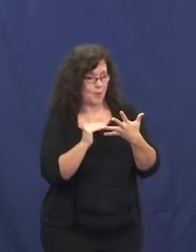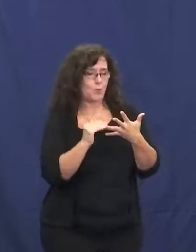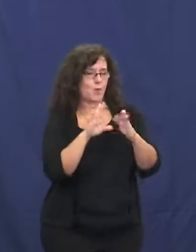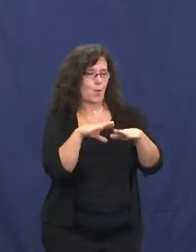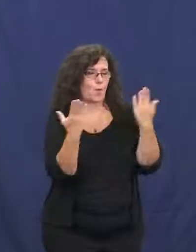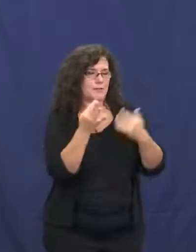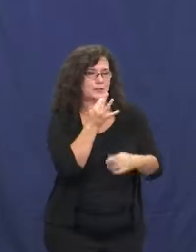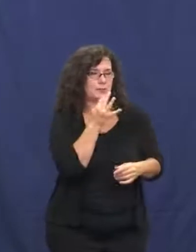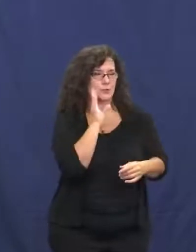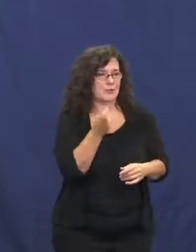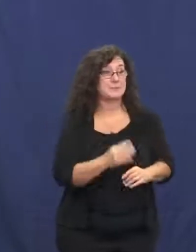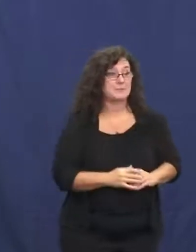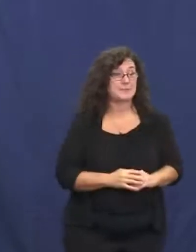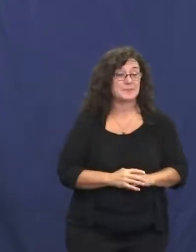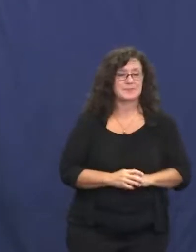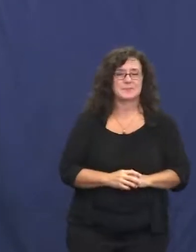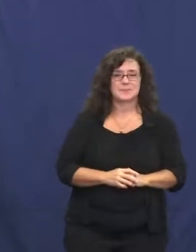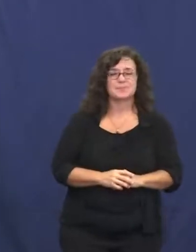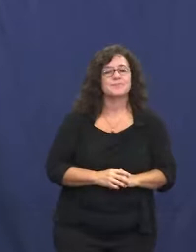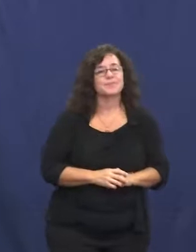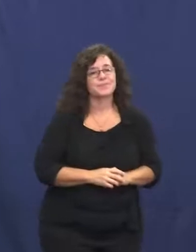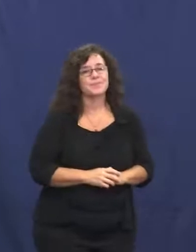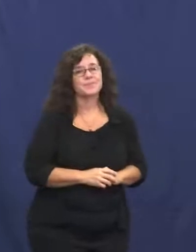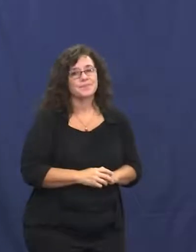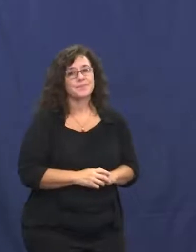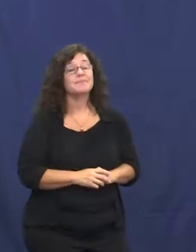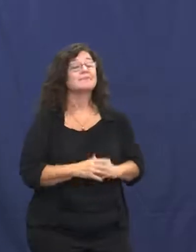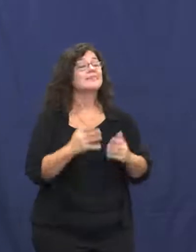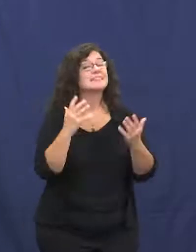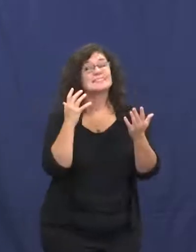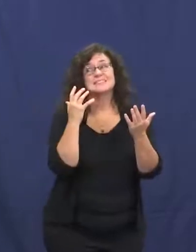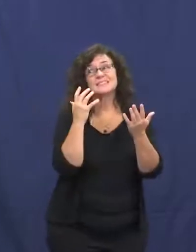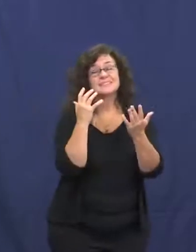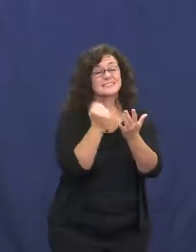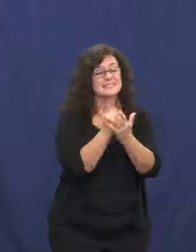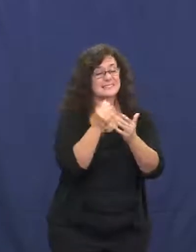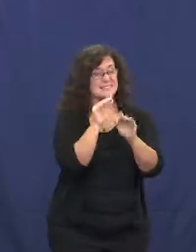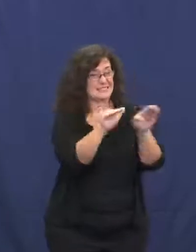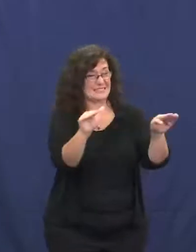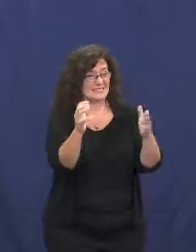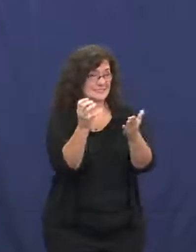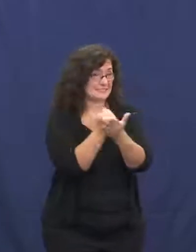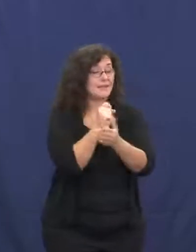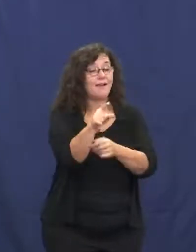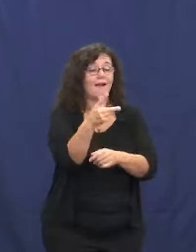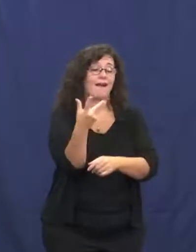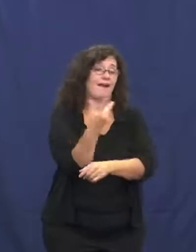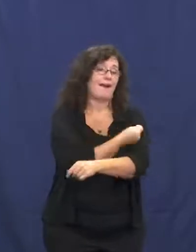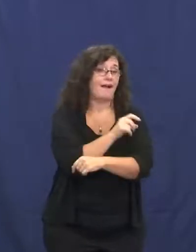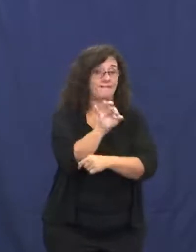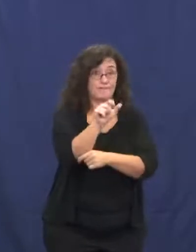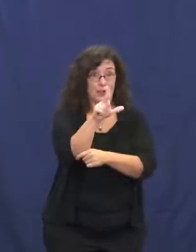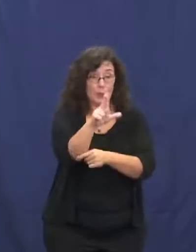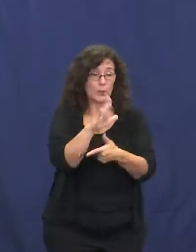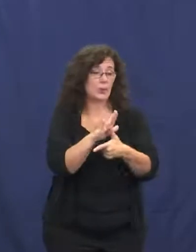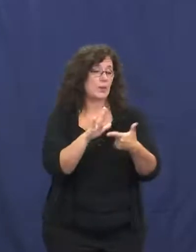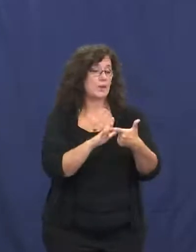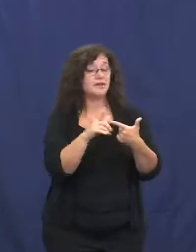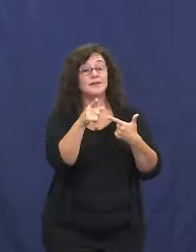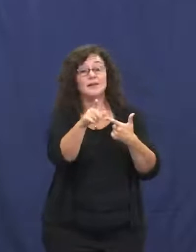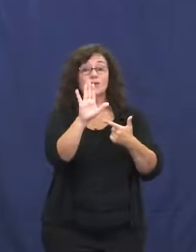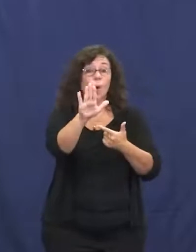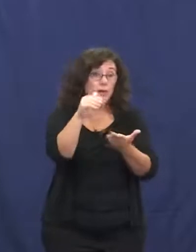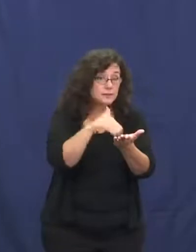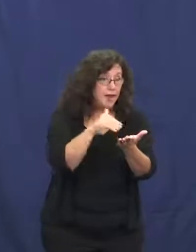thing I would just say is, again, prevention is so important. Get your flu shot. You can get them through your primary care provider. Also, public health has